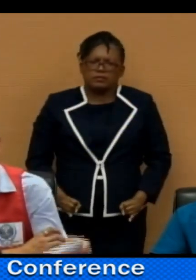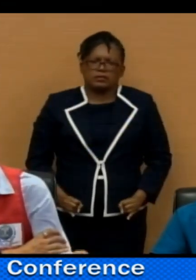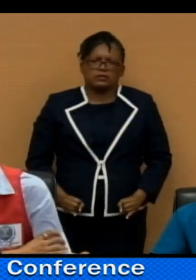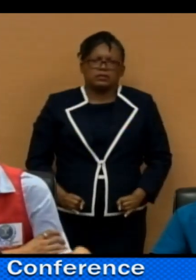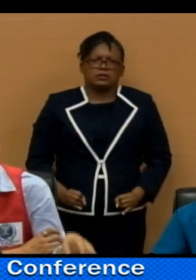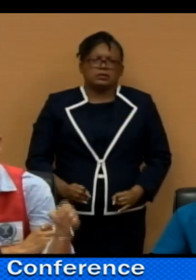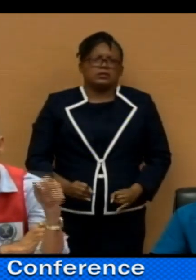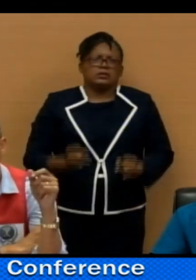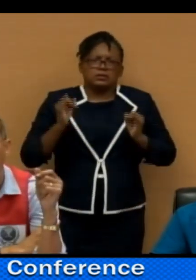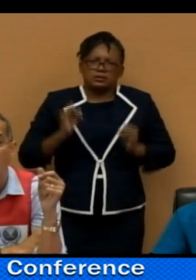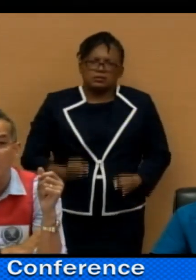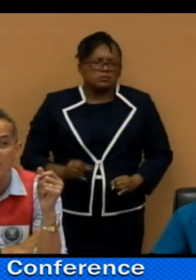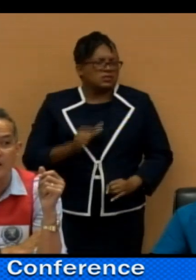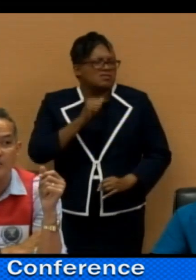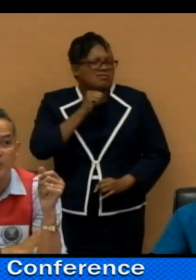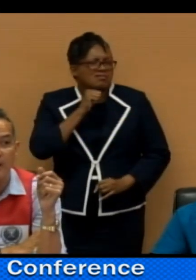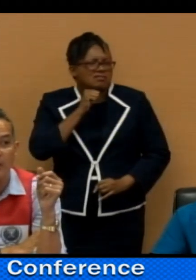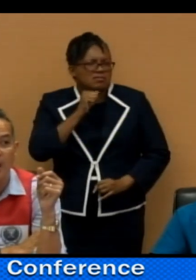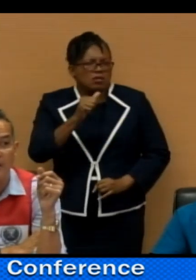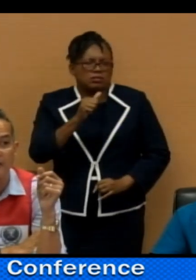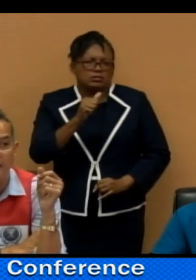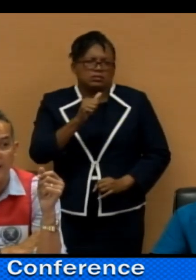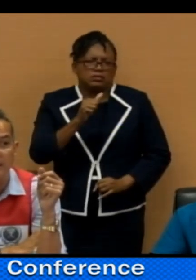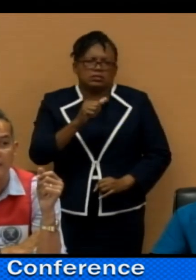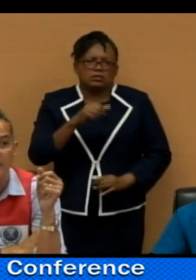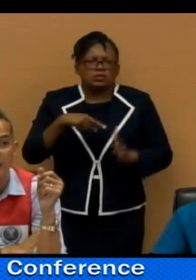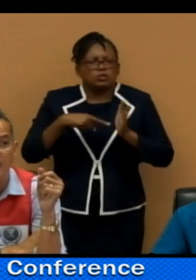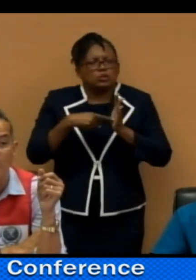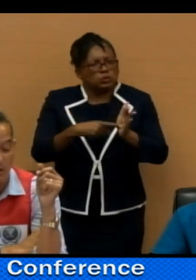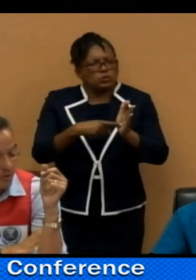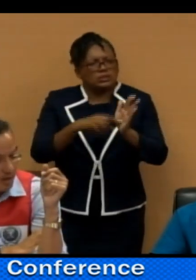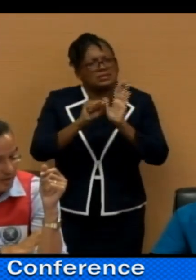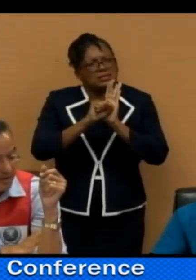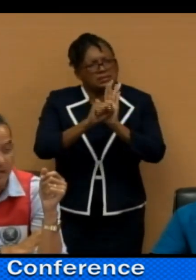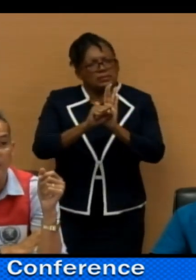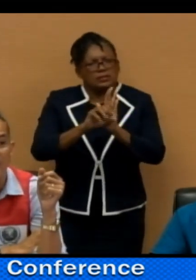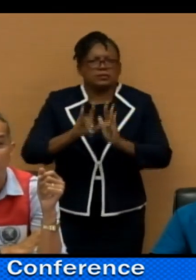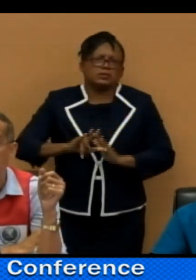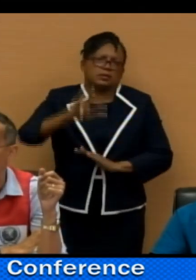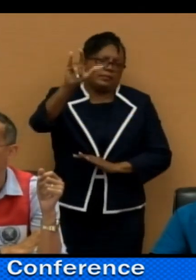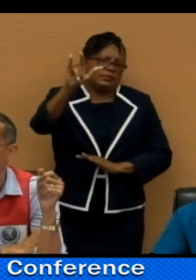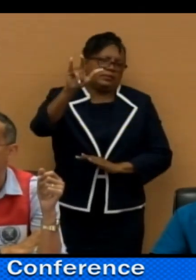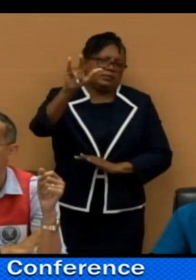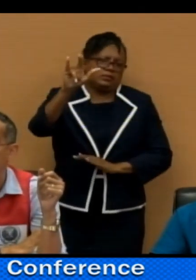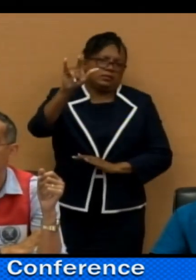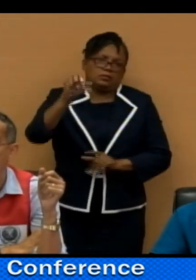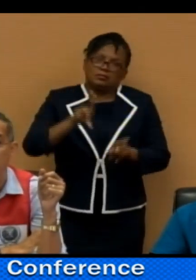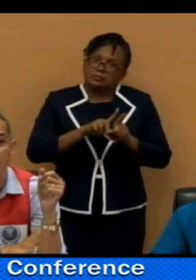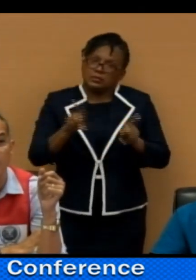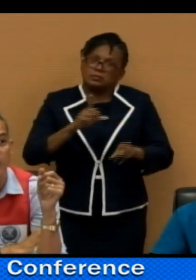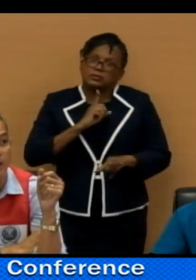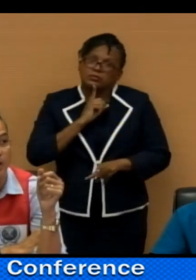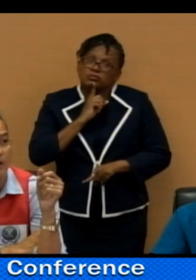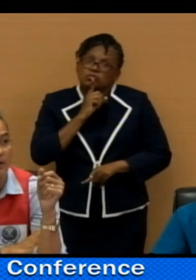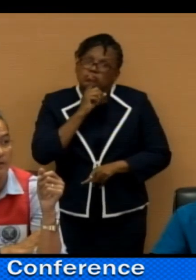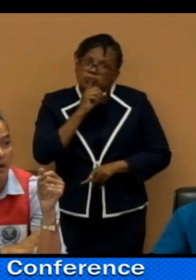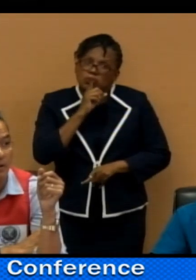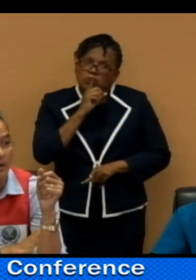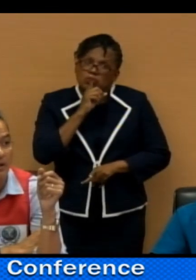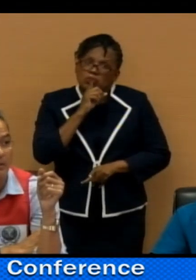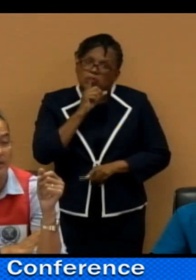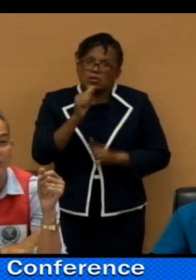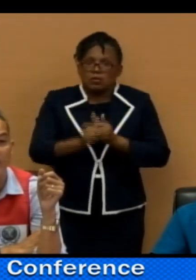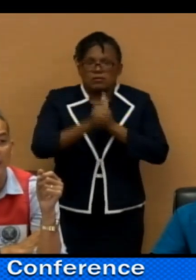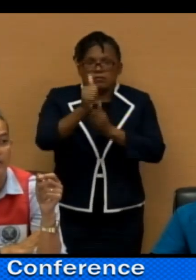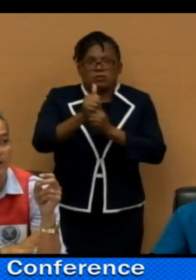was not displaying symptoms when they were on the flight, but we are still making sure that the necessary protocols are followed